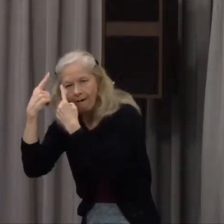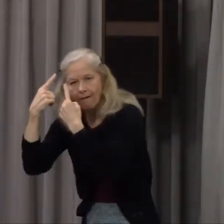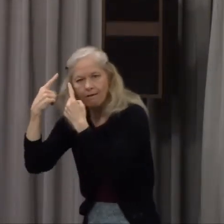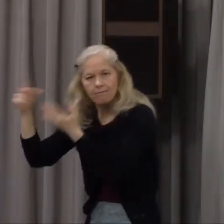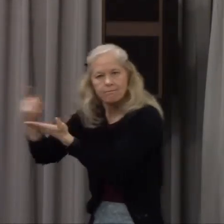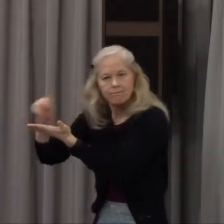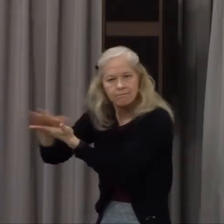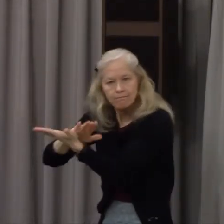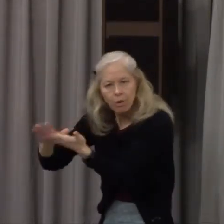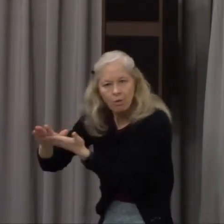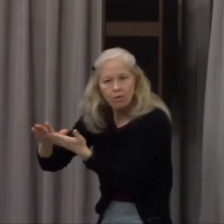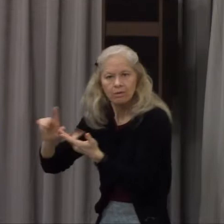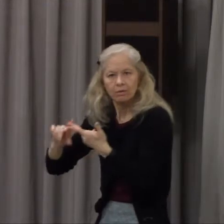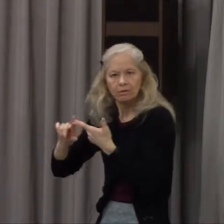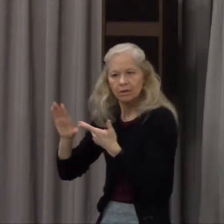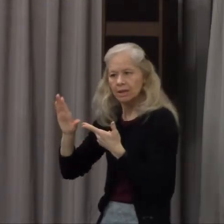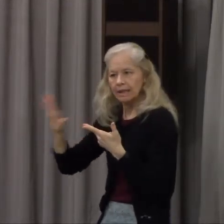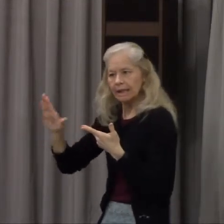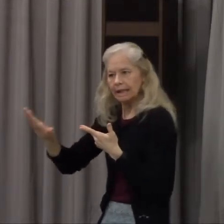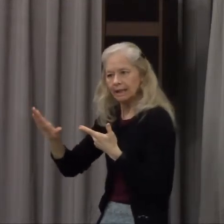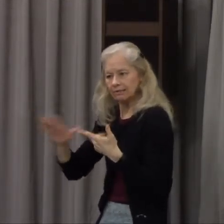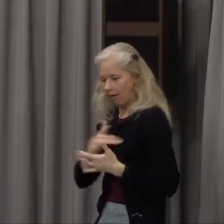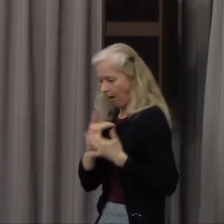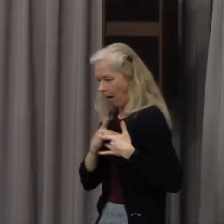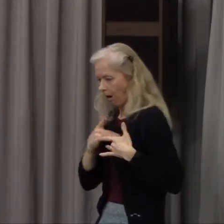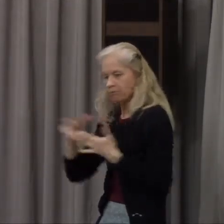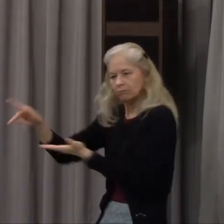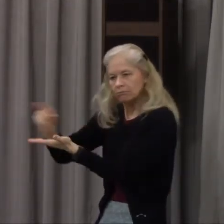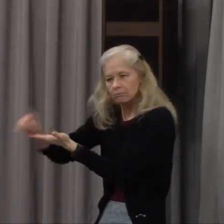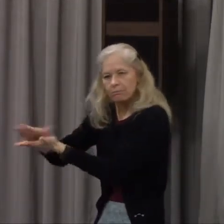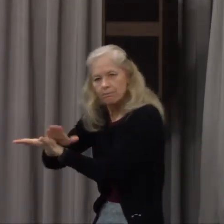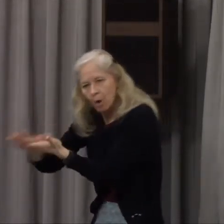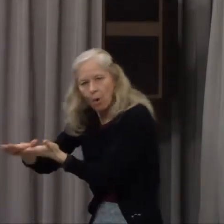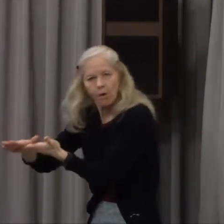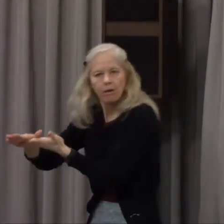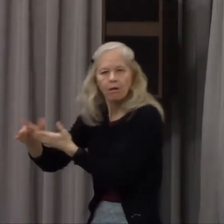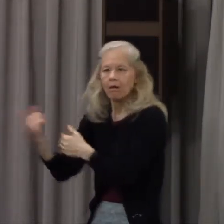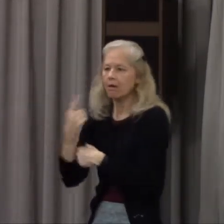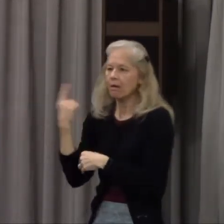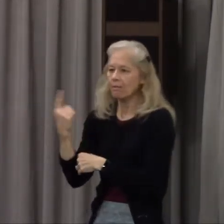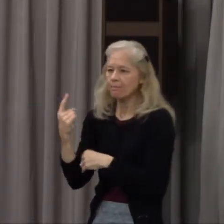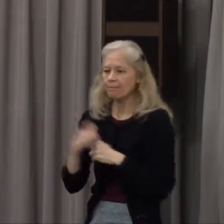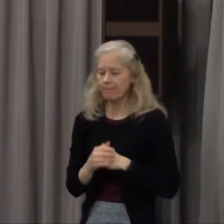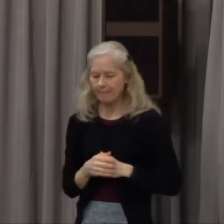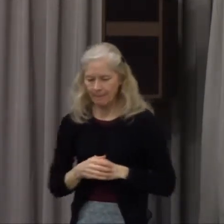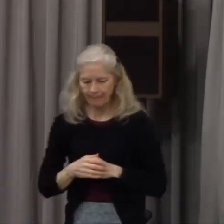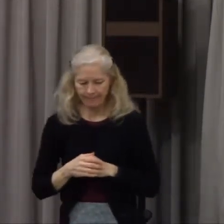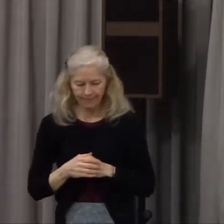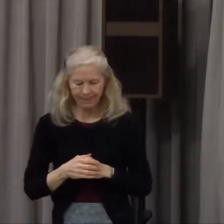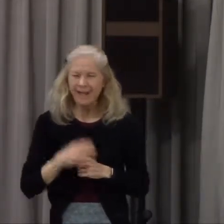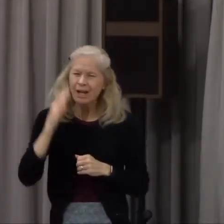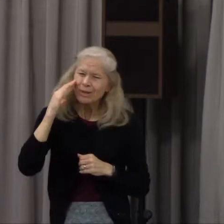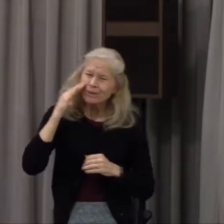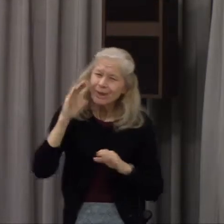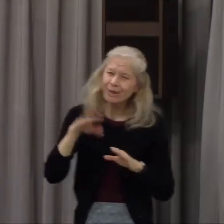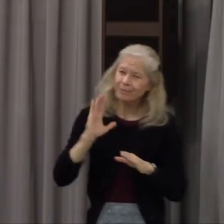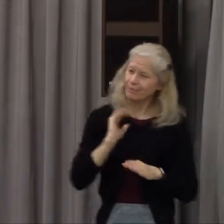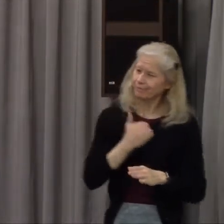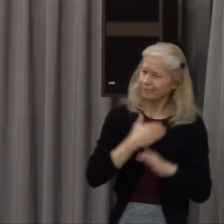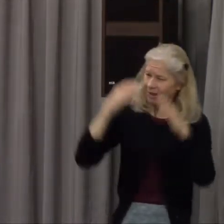Amen. I was thinking our president, one of the things that he said before he got elected. And I'm thankful for the godly things that